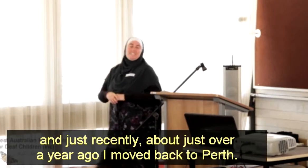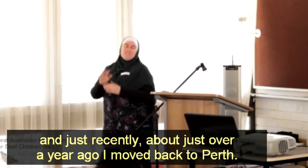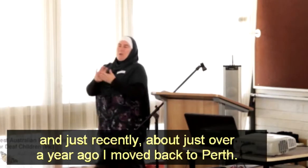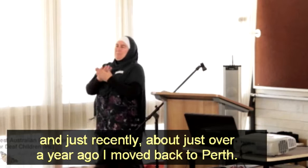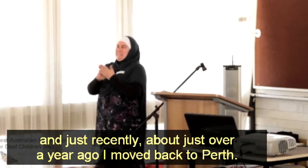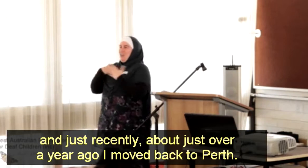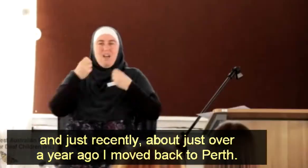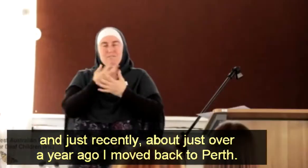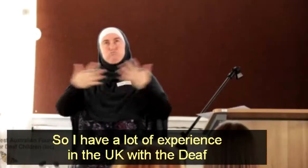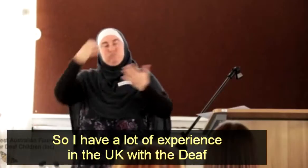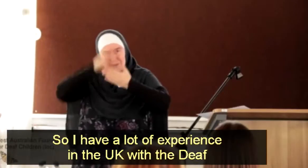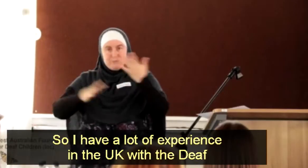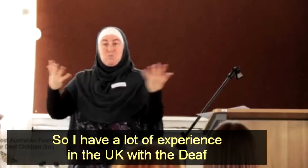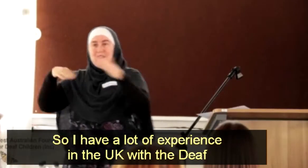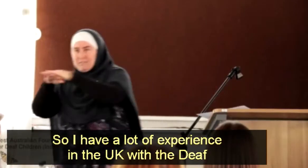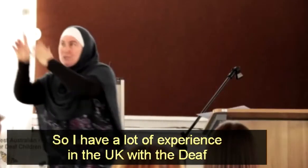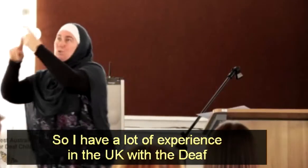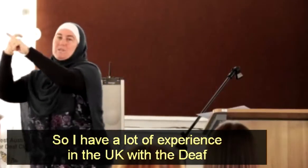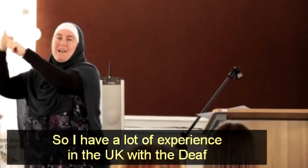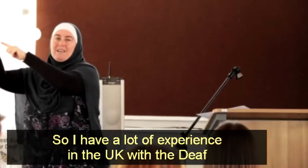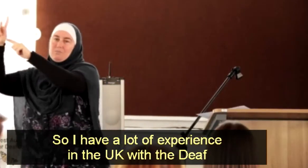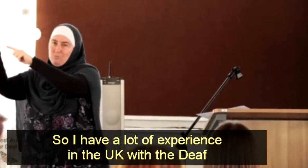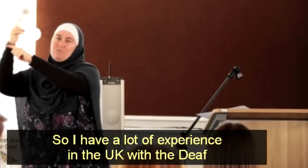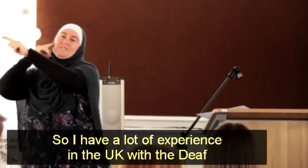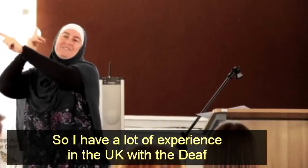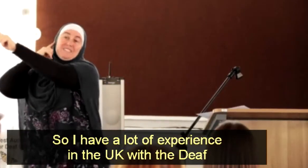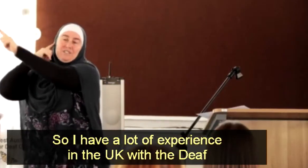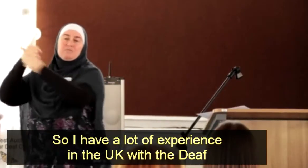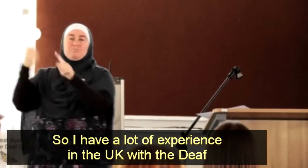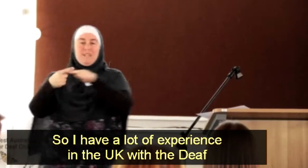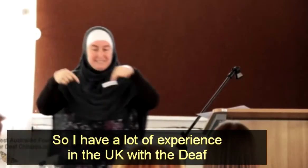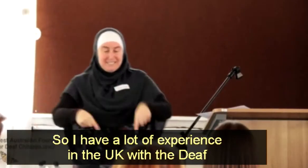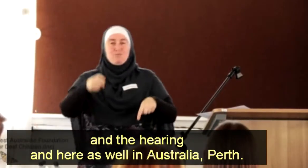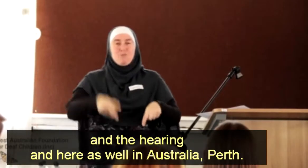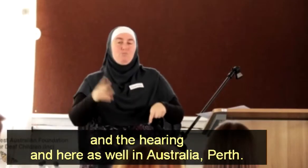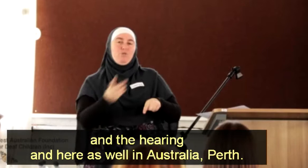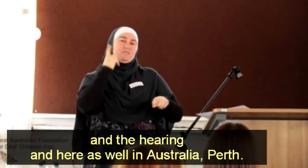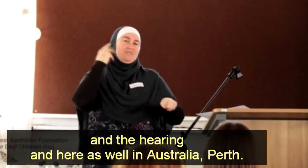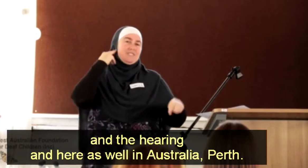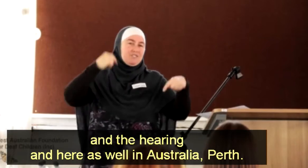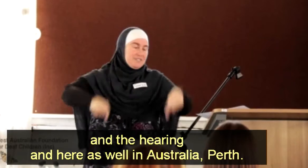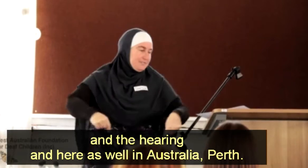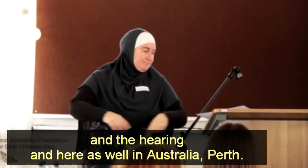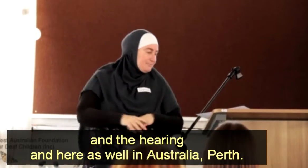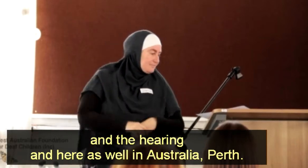Perth. So I have a lot of experience in the UK with the deaf and the hearing, and here as well in Australia,